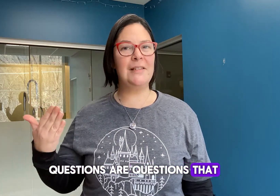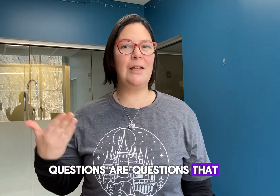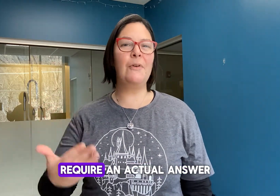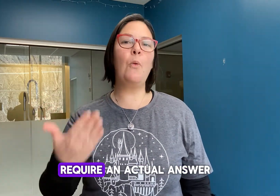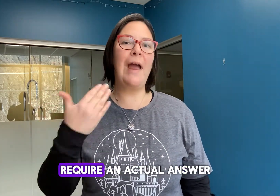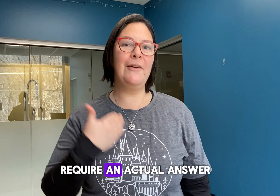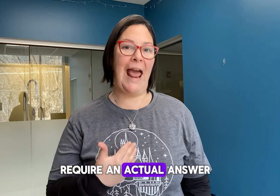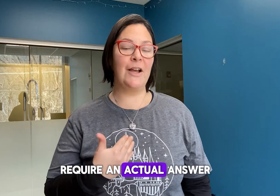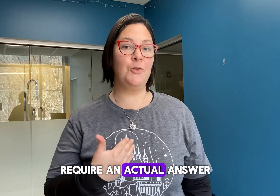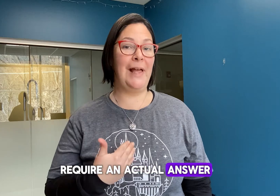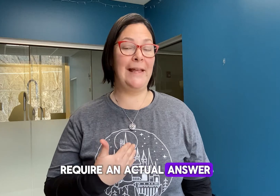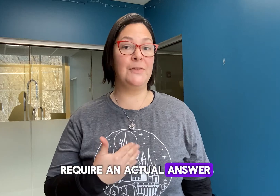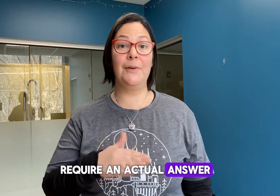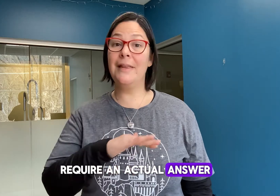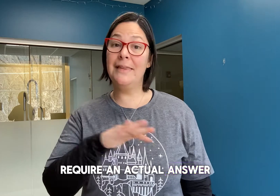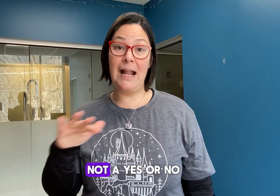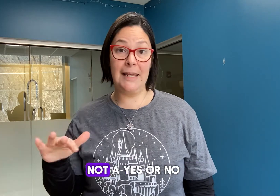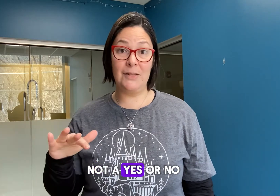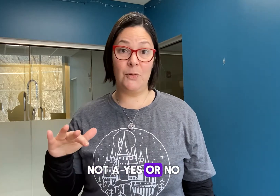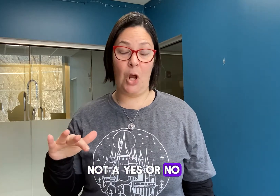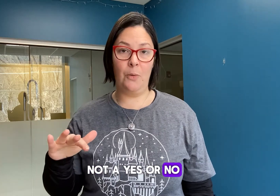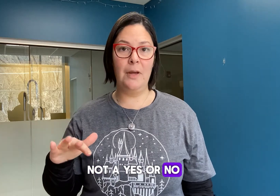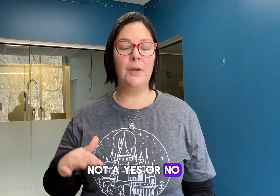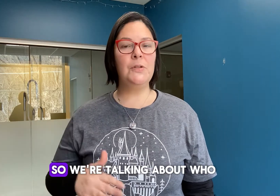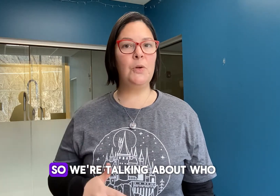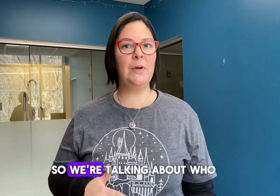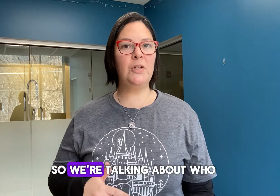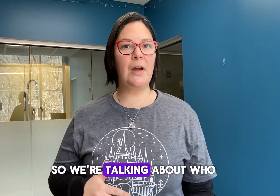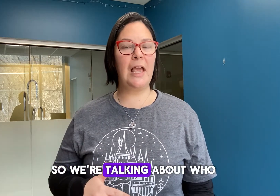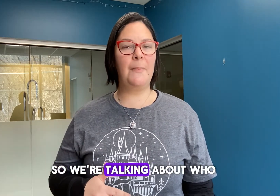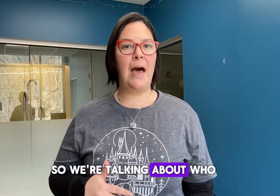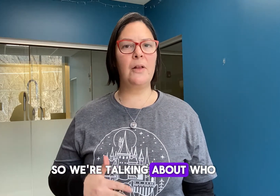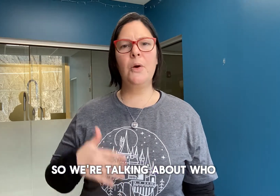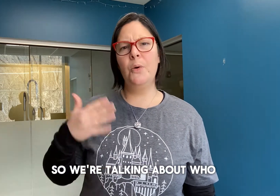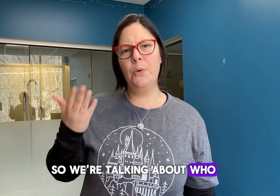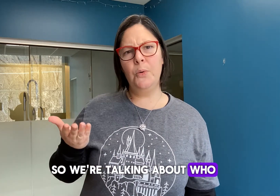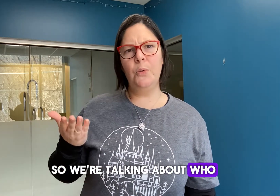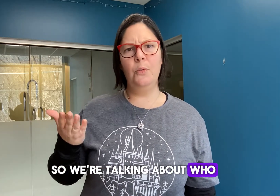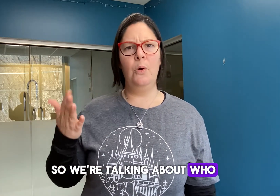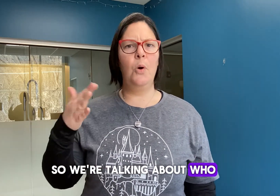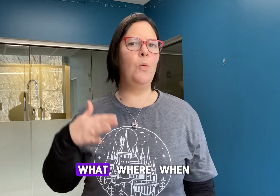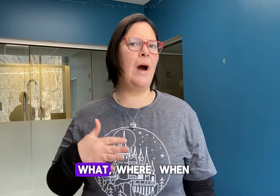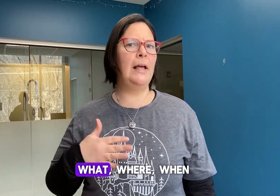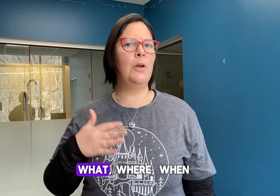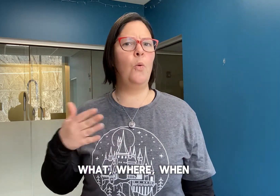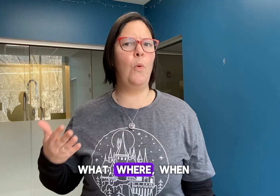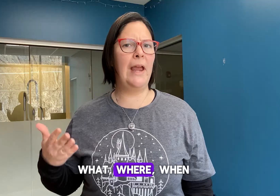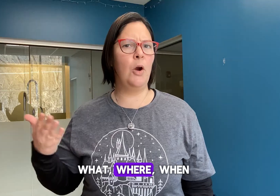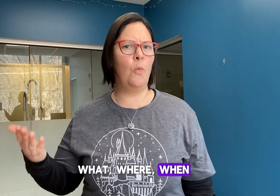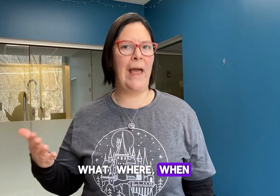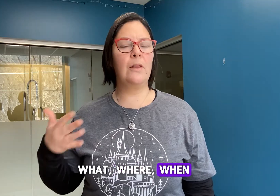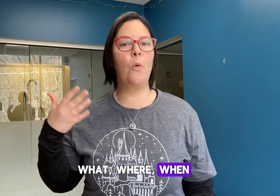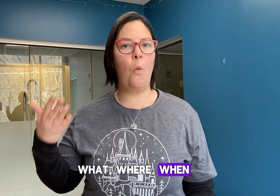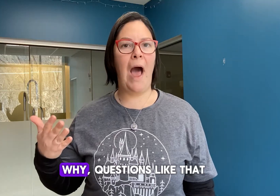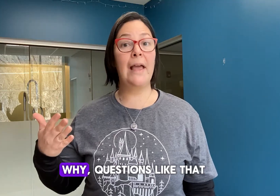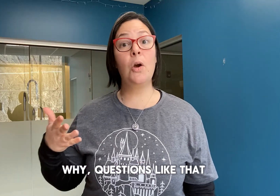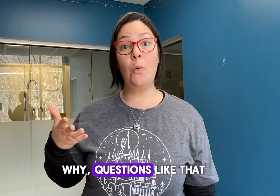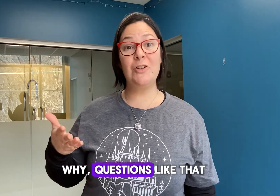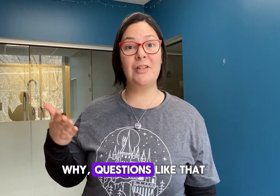that require an actual answer, not a yes or no. So we're talking about who, what, where, when, why, questions like